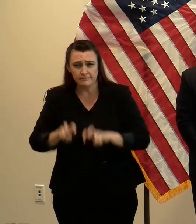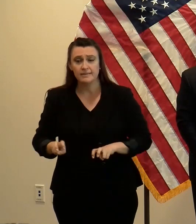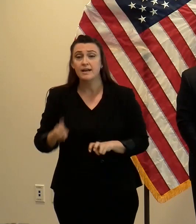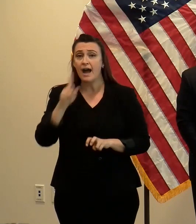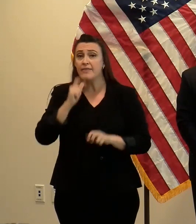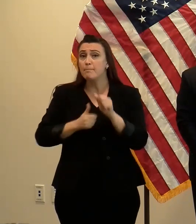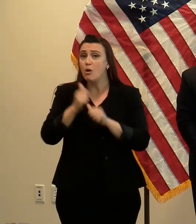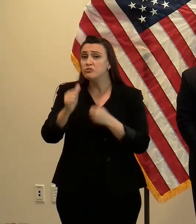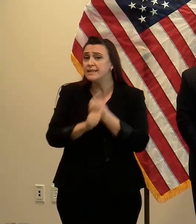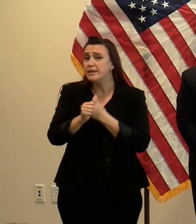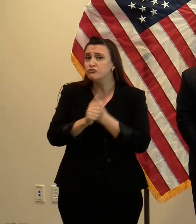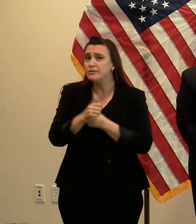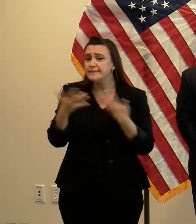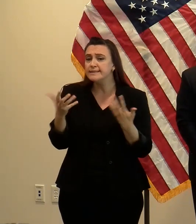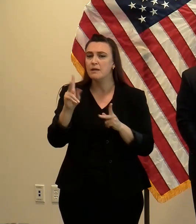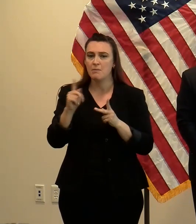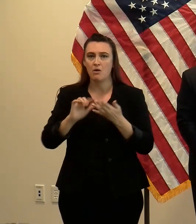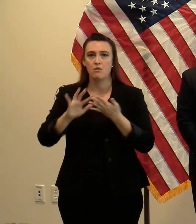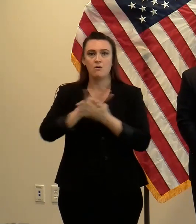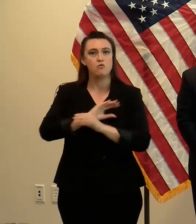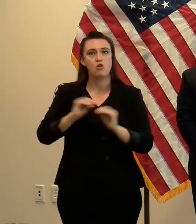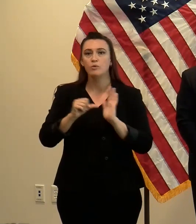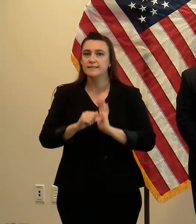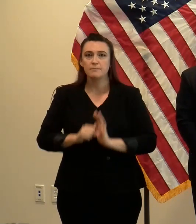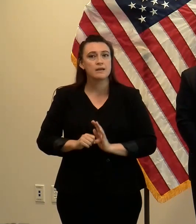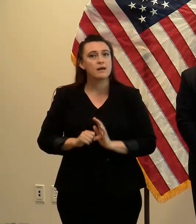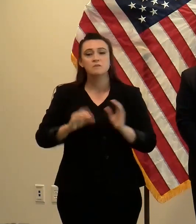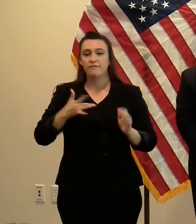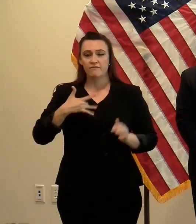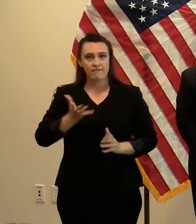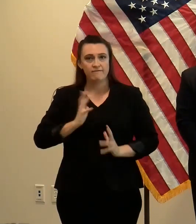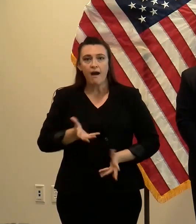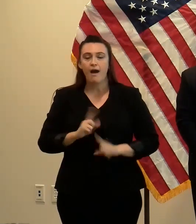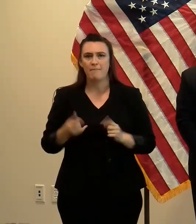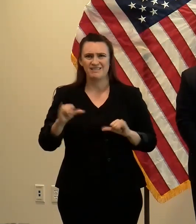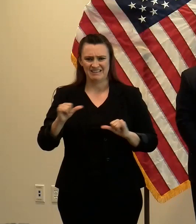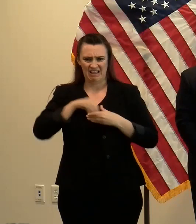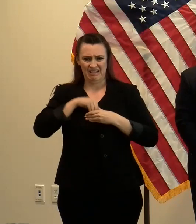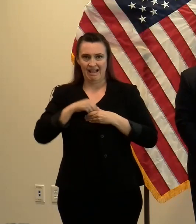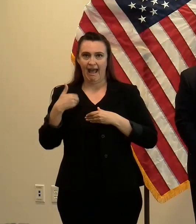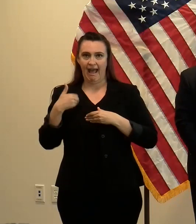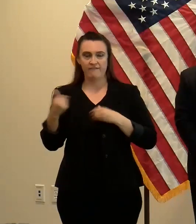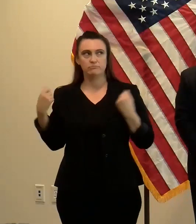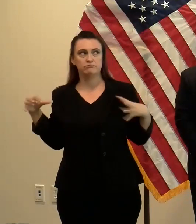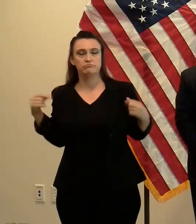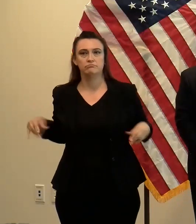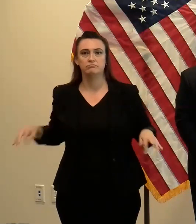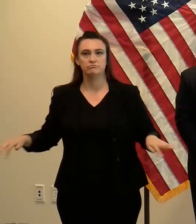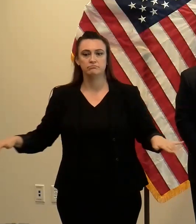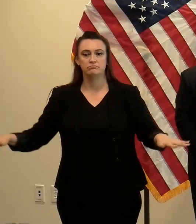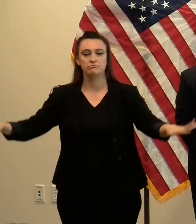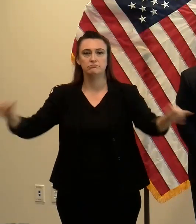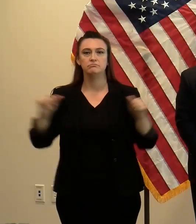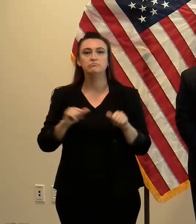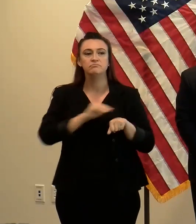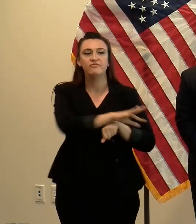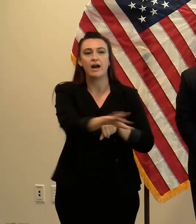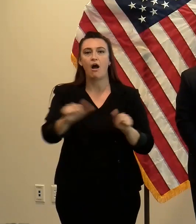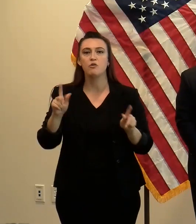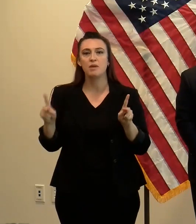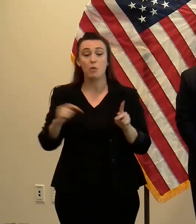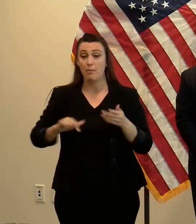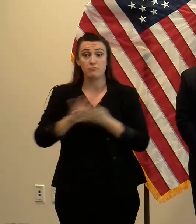carriers, the so-called vectors, that can pass the virus along without being symptomatic. We're